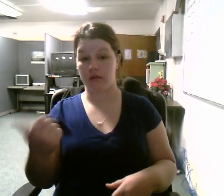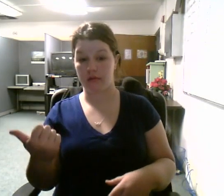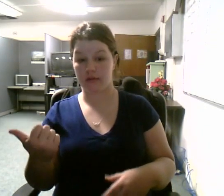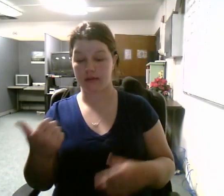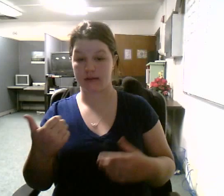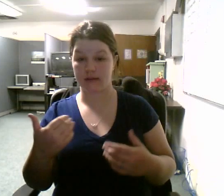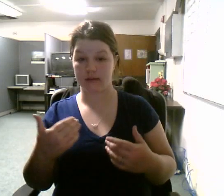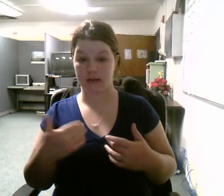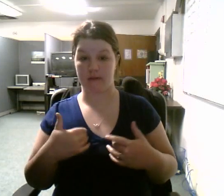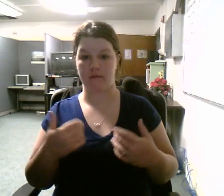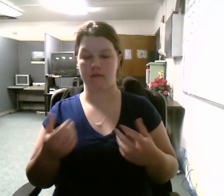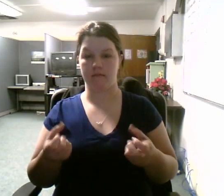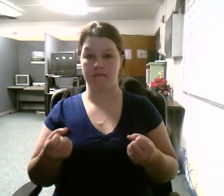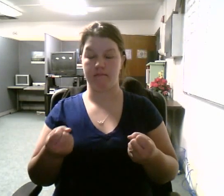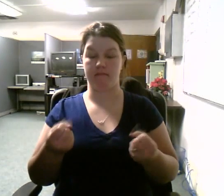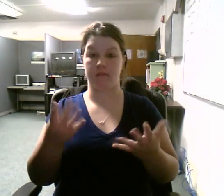by some type of membrane.